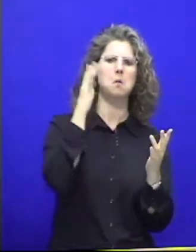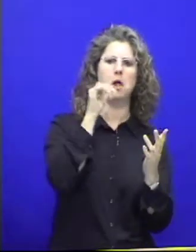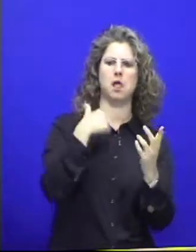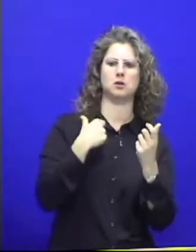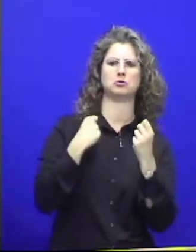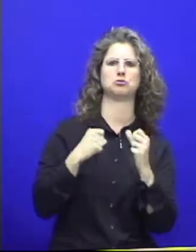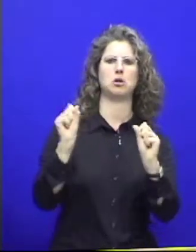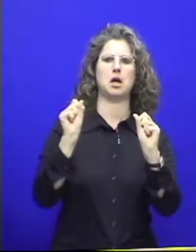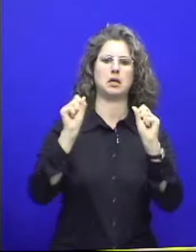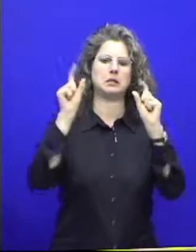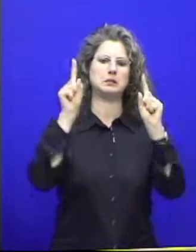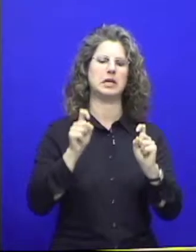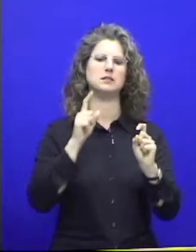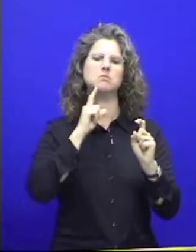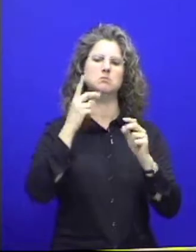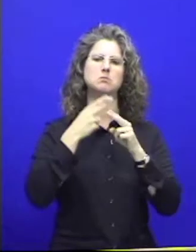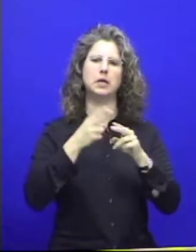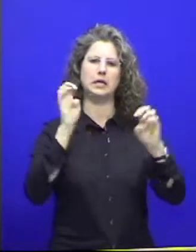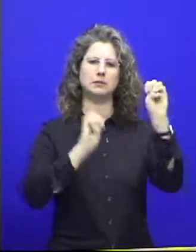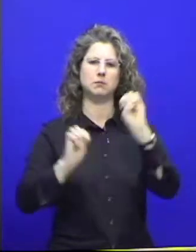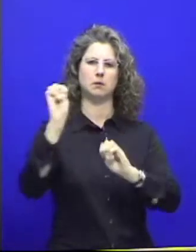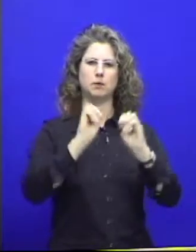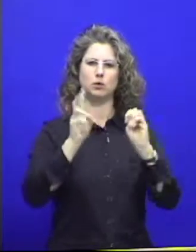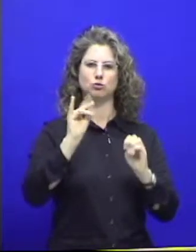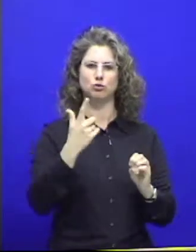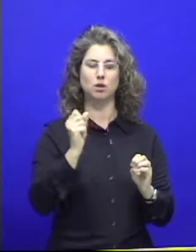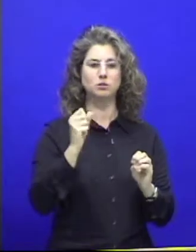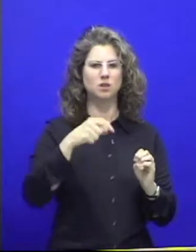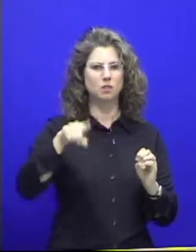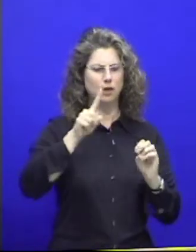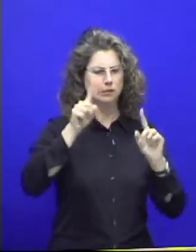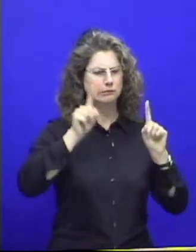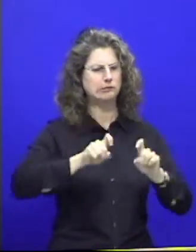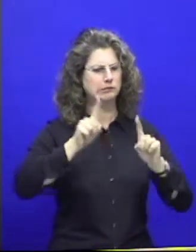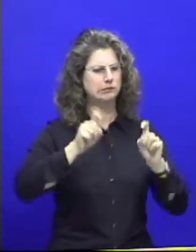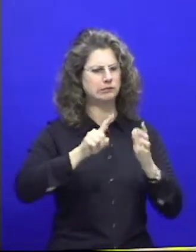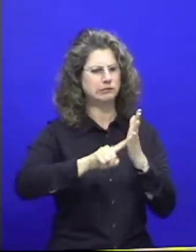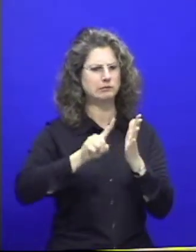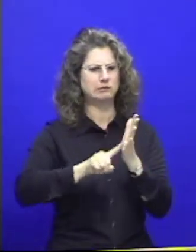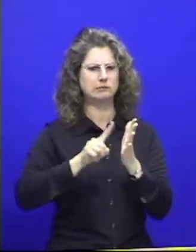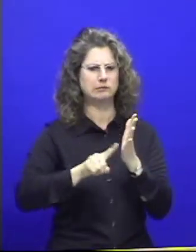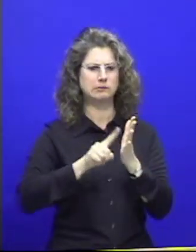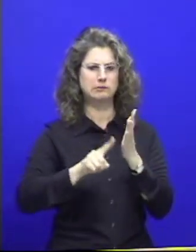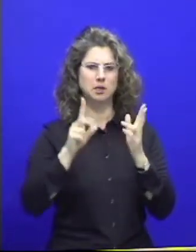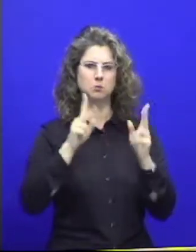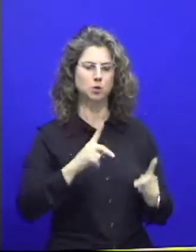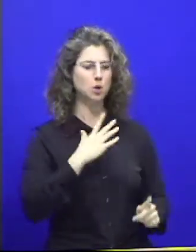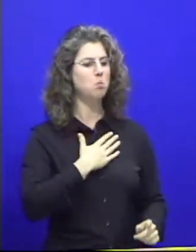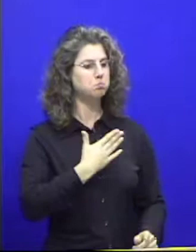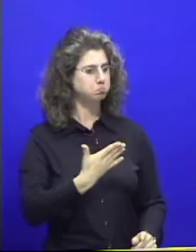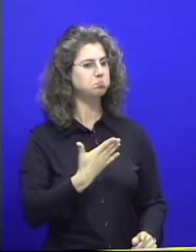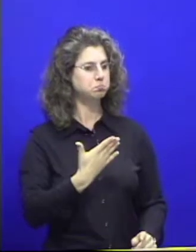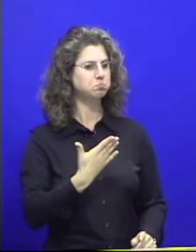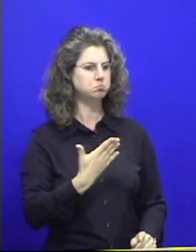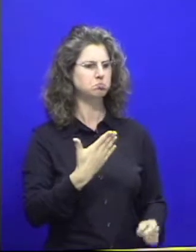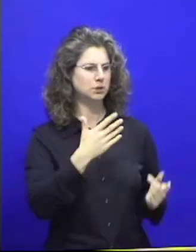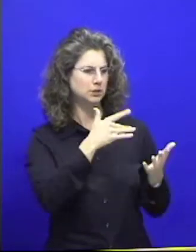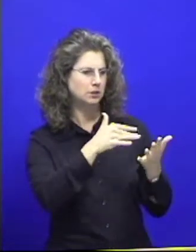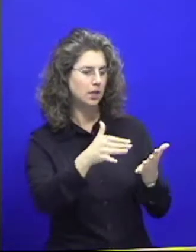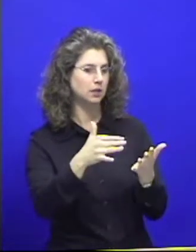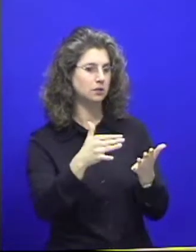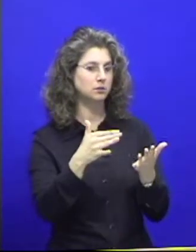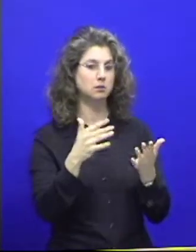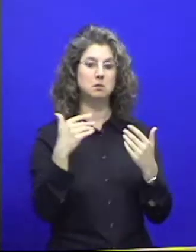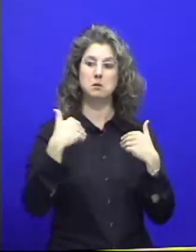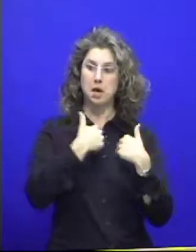drugs because often they work. They've been through a lot of studies already, and we know they work in